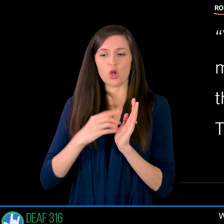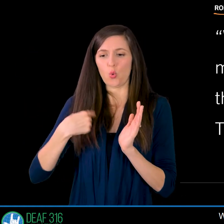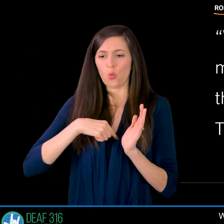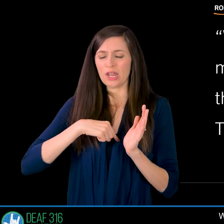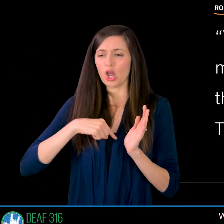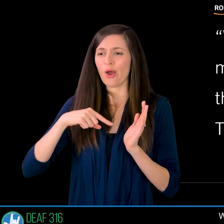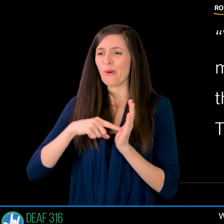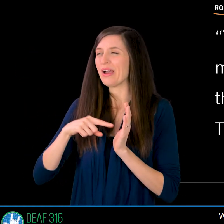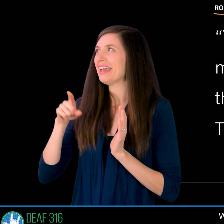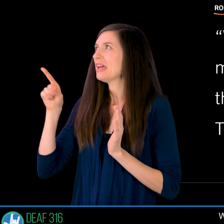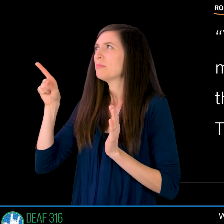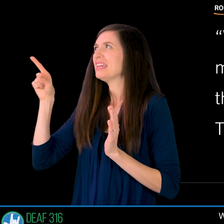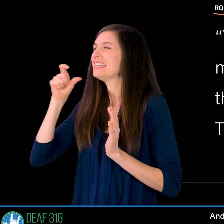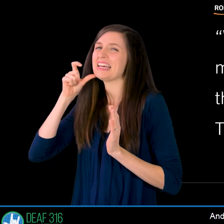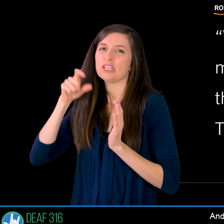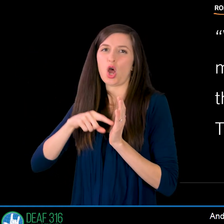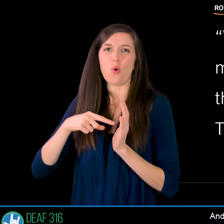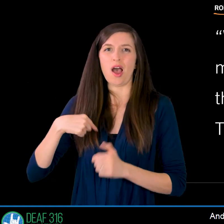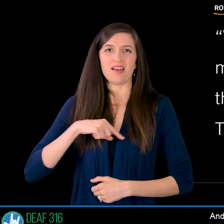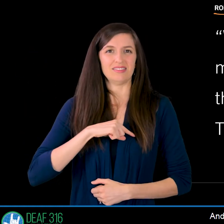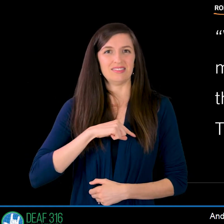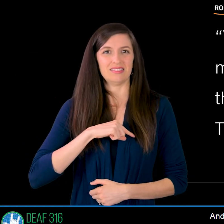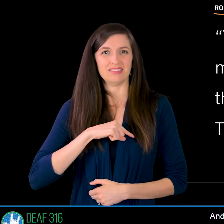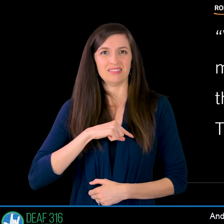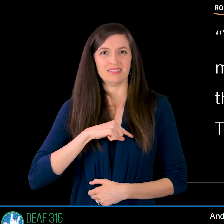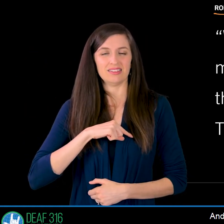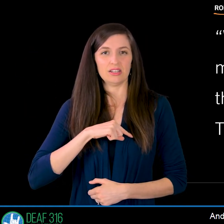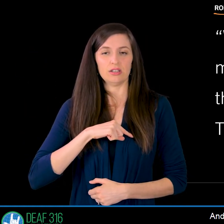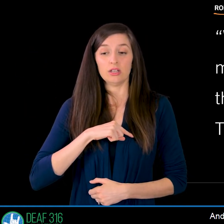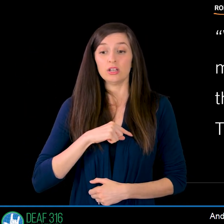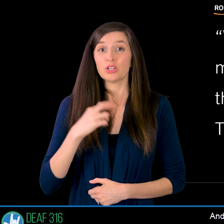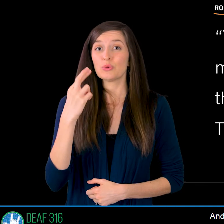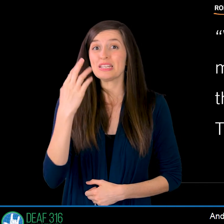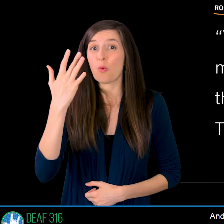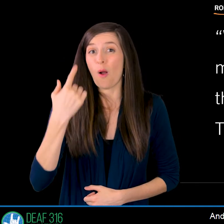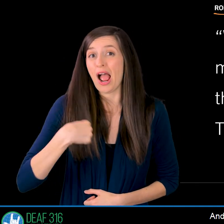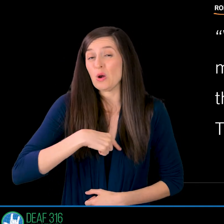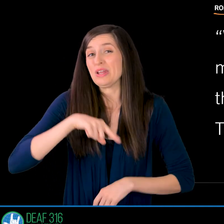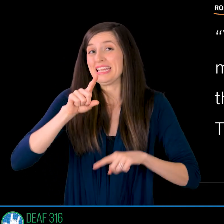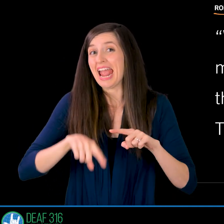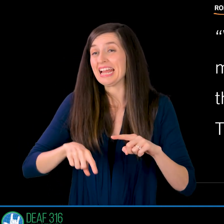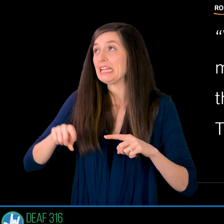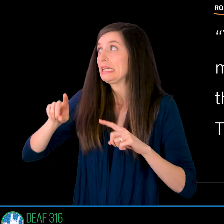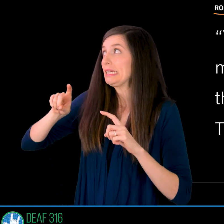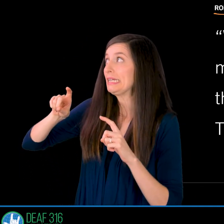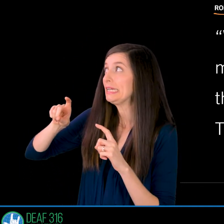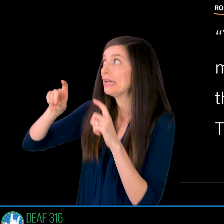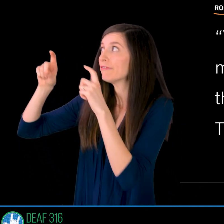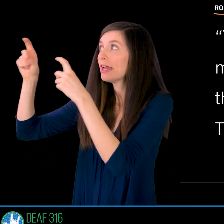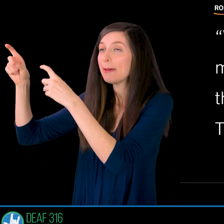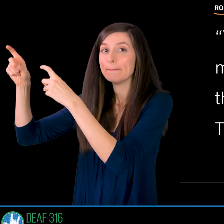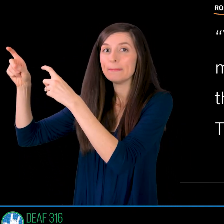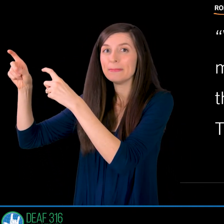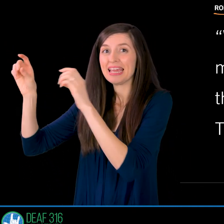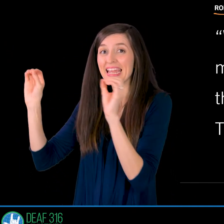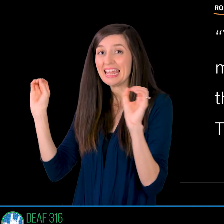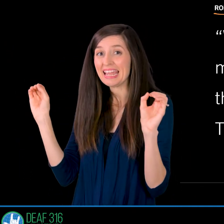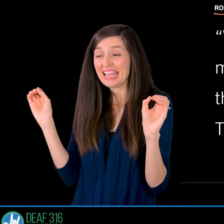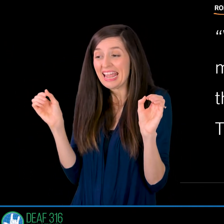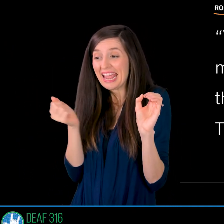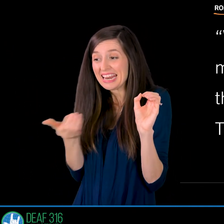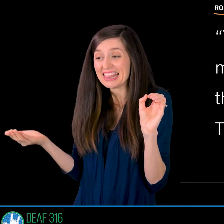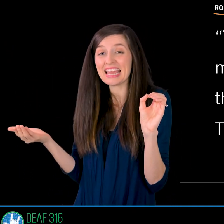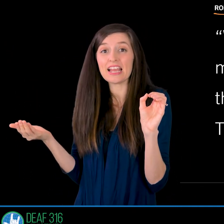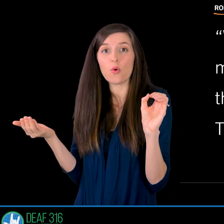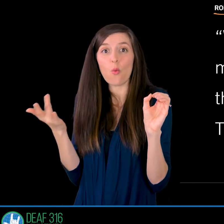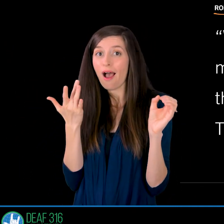not vice versa. And here's the reason why you can't give anything to God that puts him in your